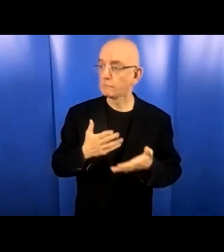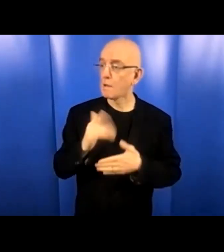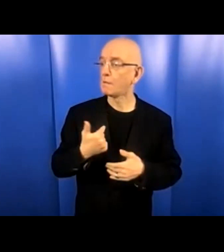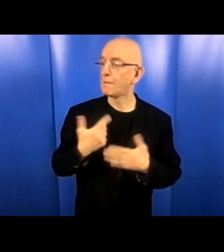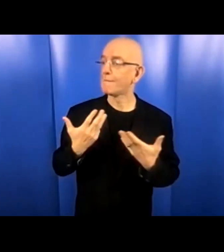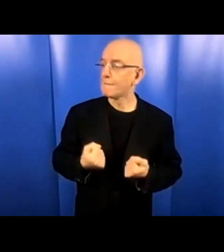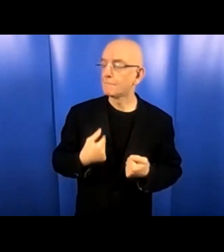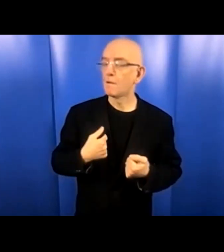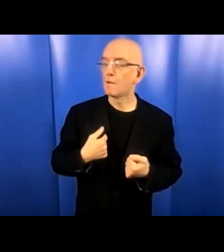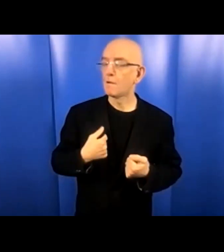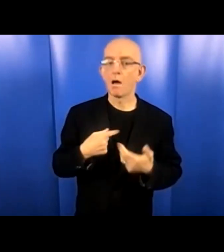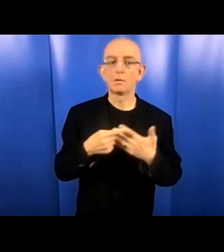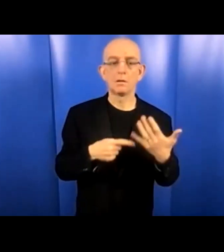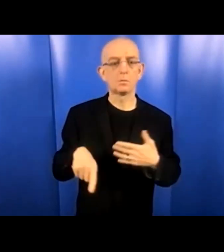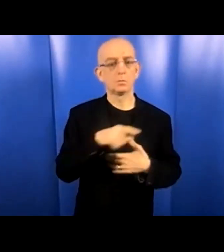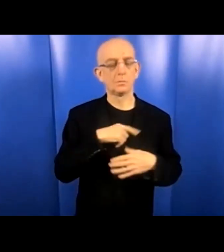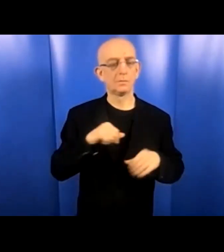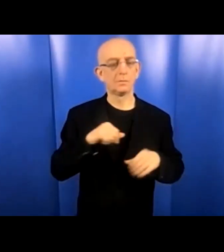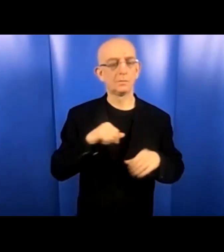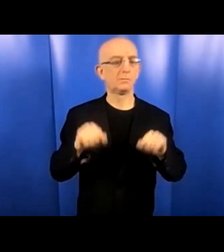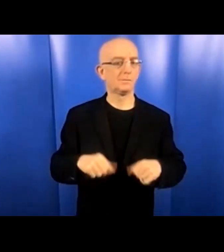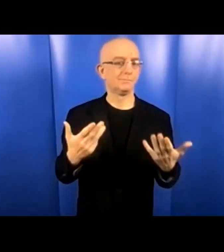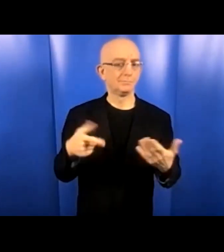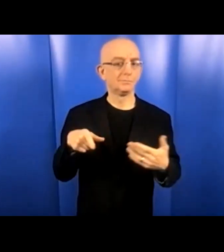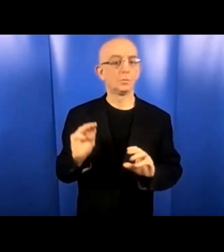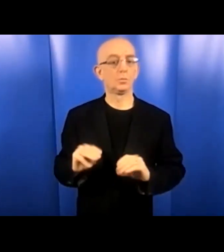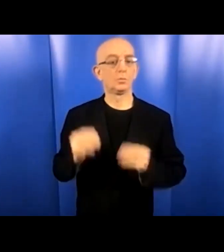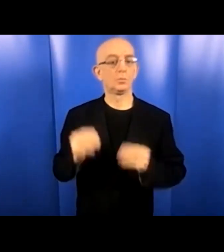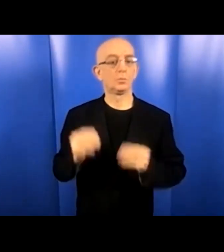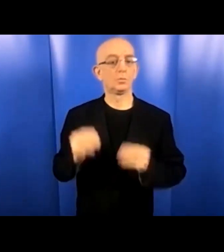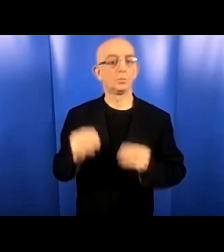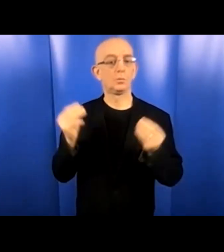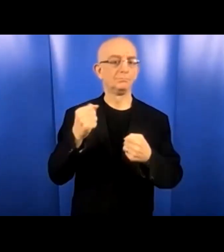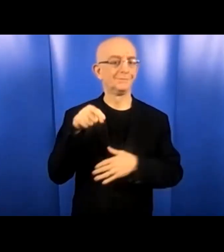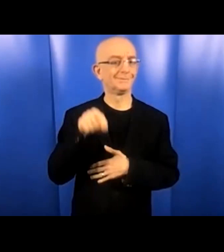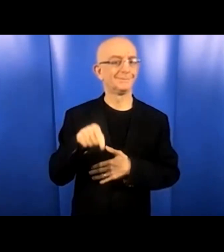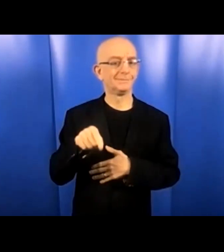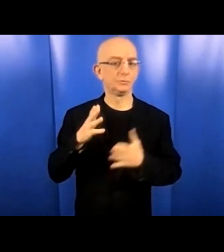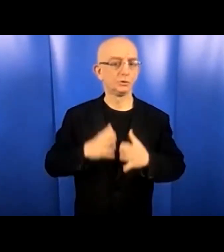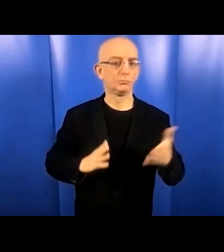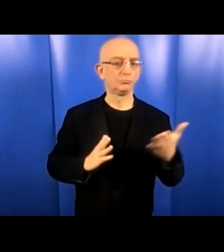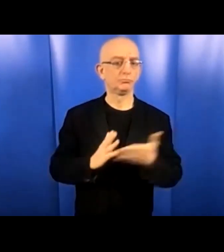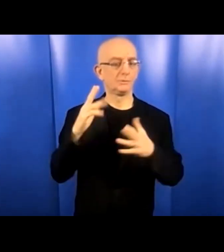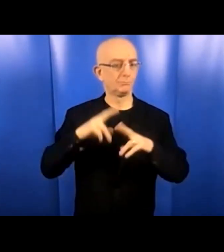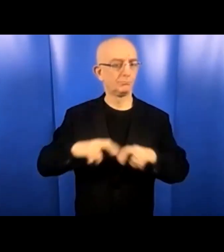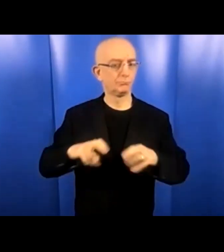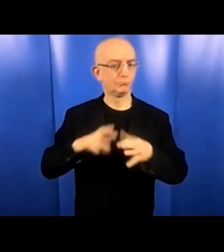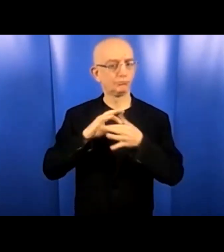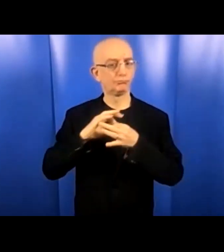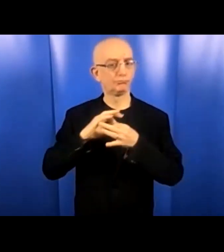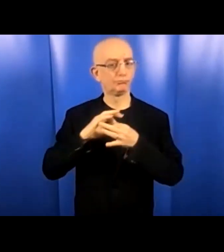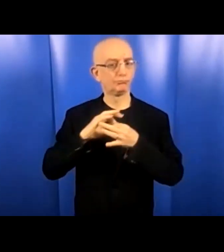human rights advocacy itself is not really made for youth. Young people